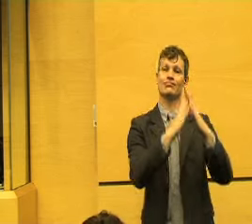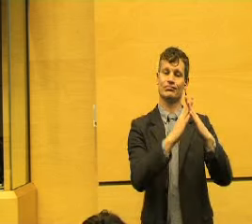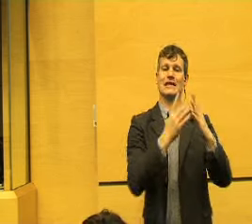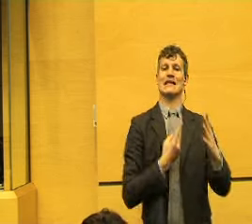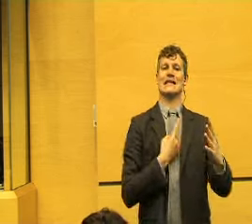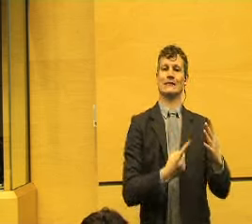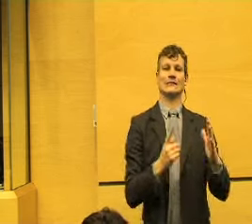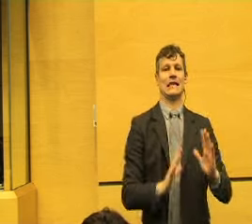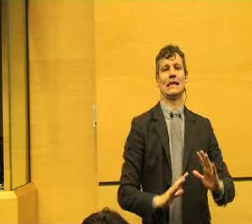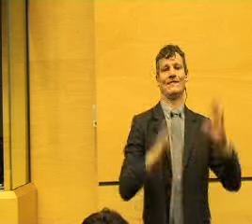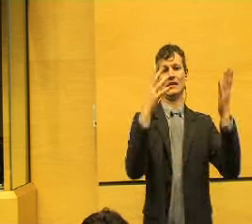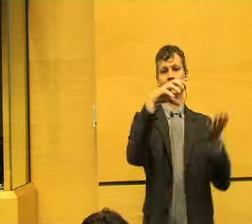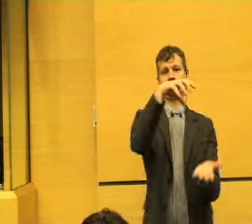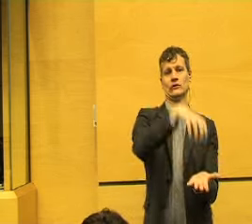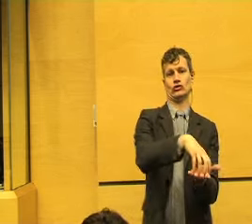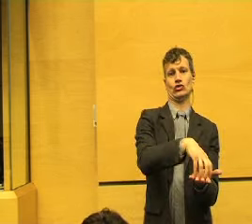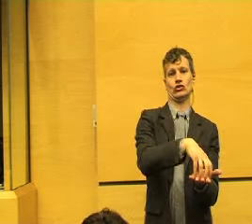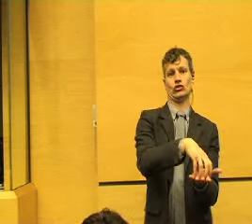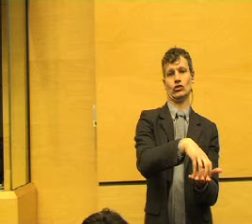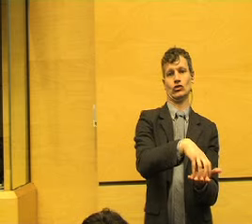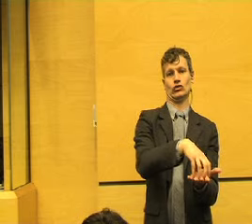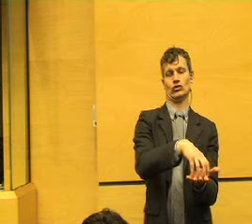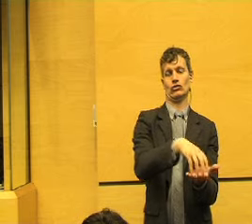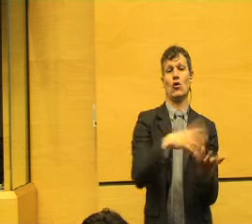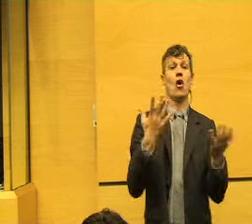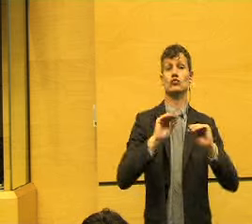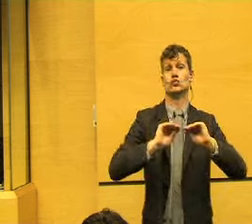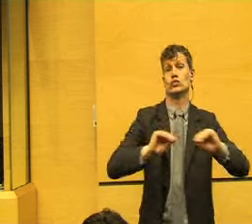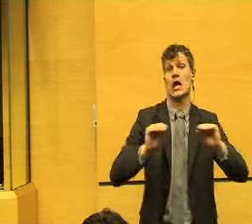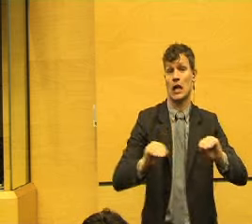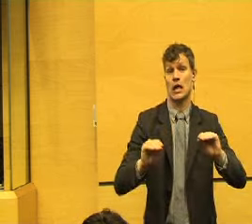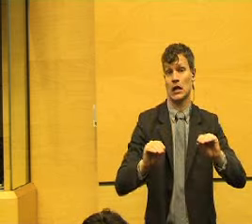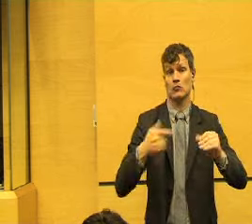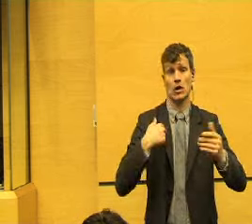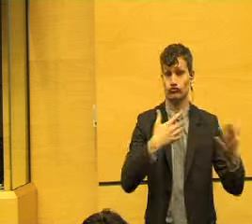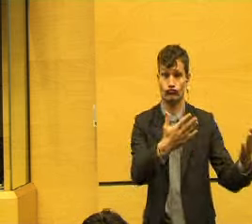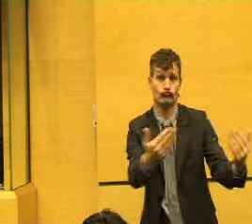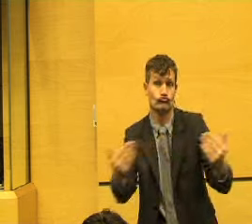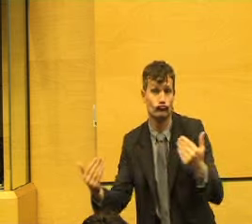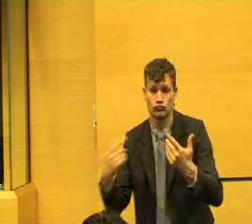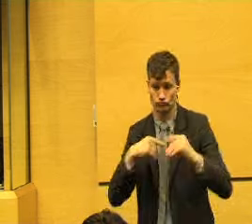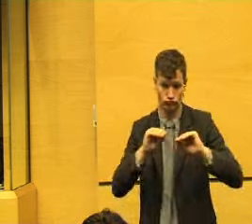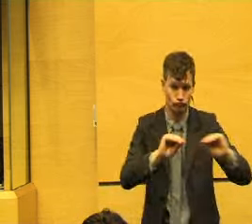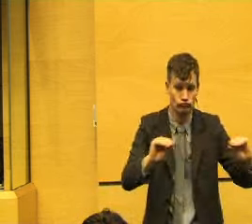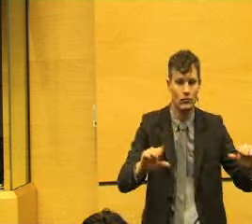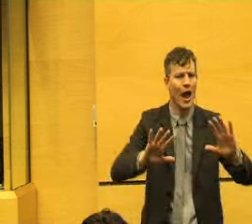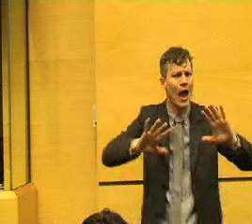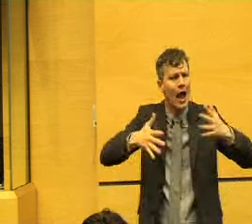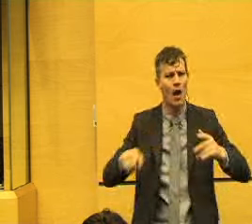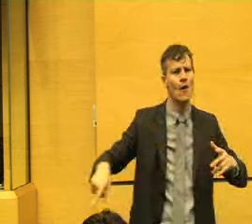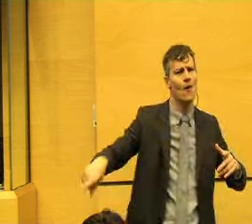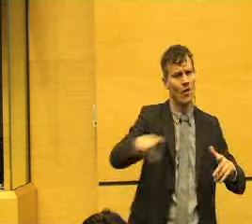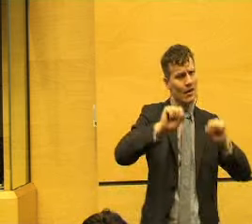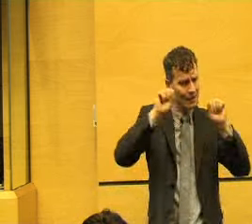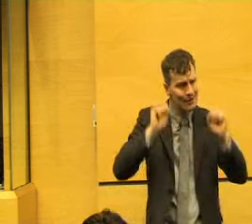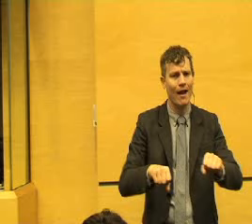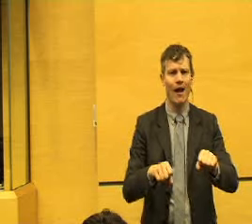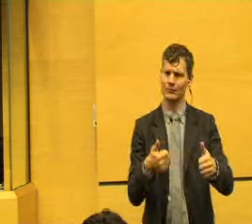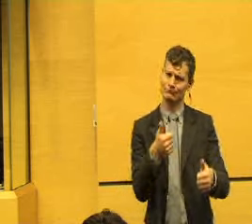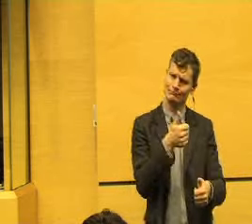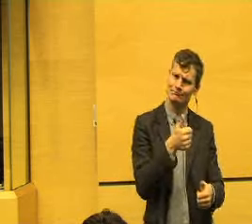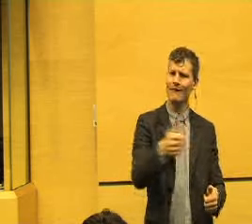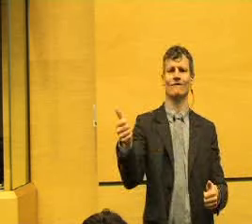with disability on how to live independently and be truly integrated in the society.